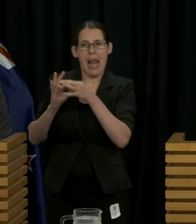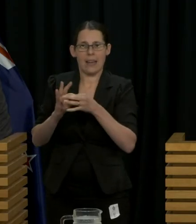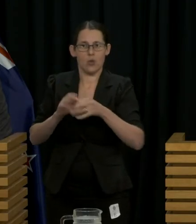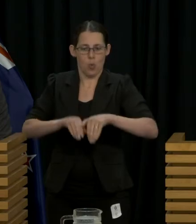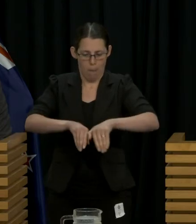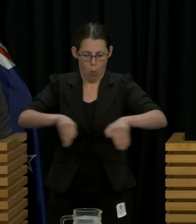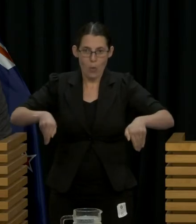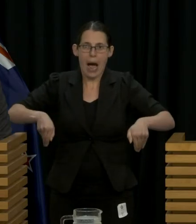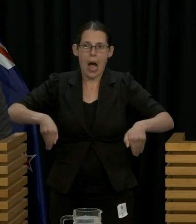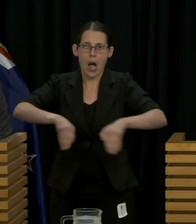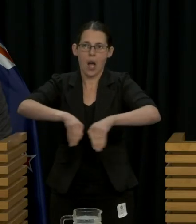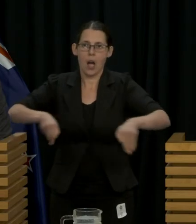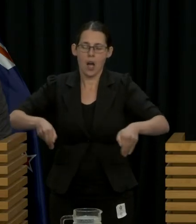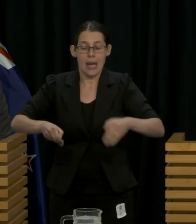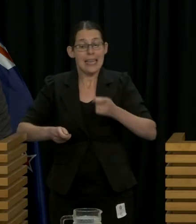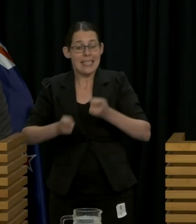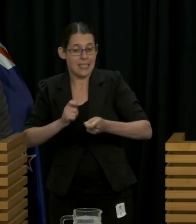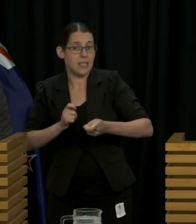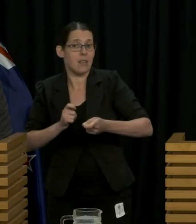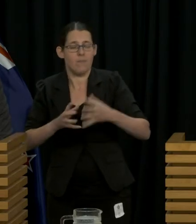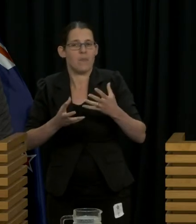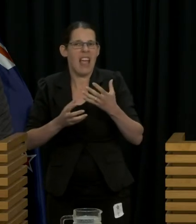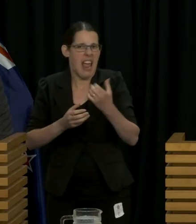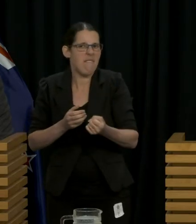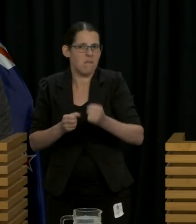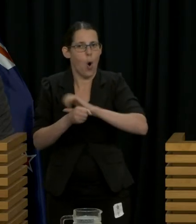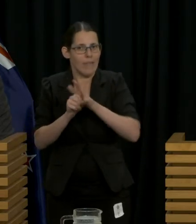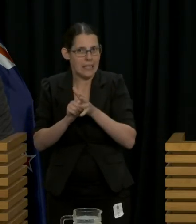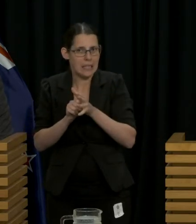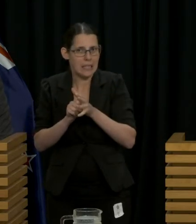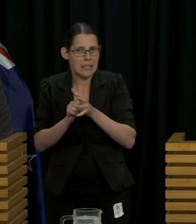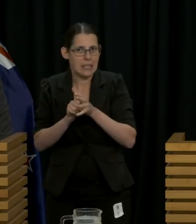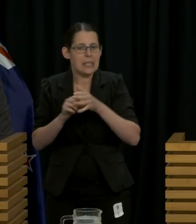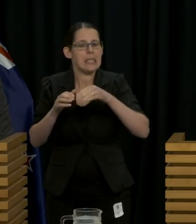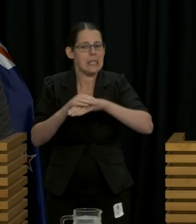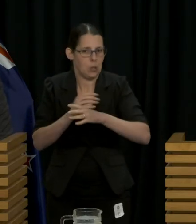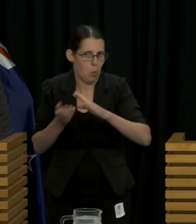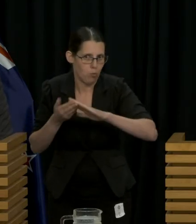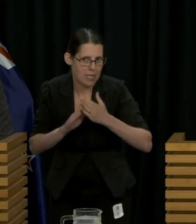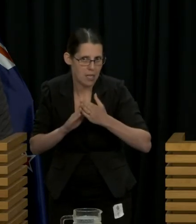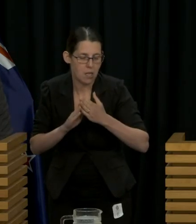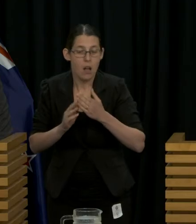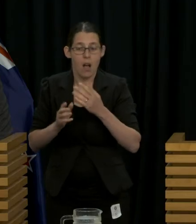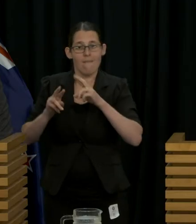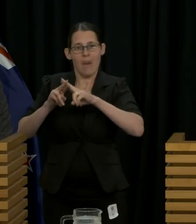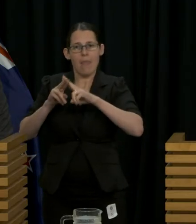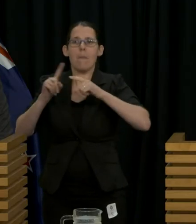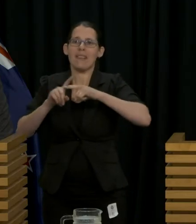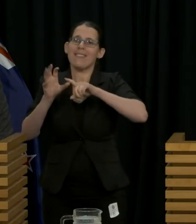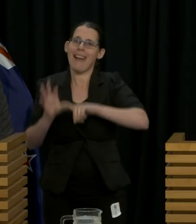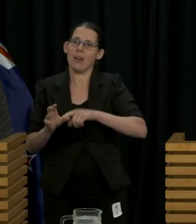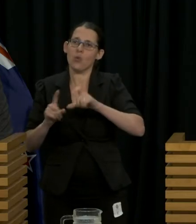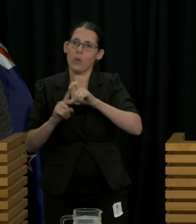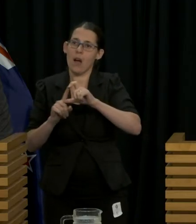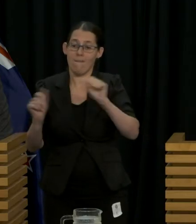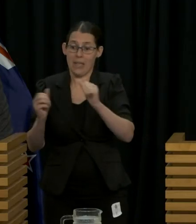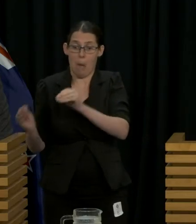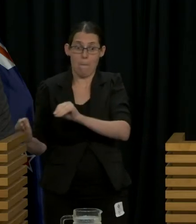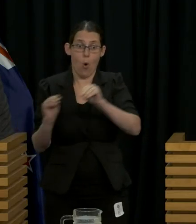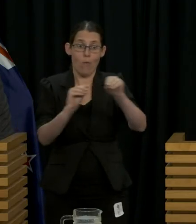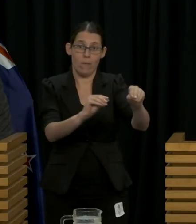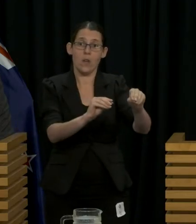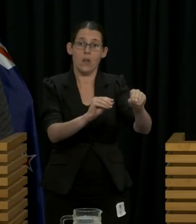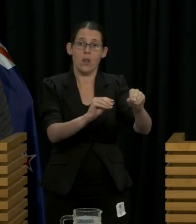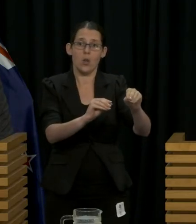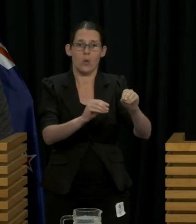are in the community. The 2 people, a father and young daughter, have been moved to the Auckland quarantine facility, and a 3rd family member,